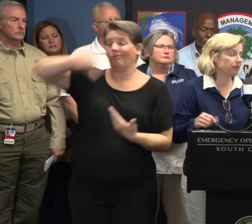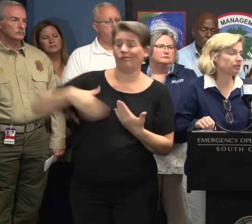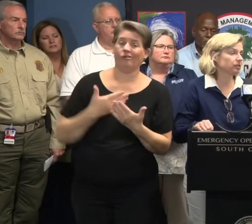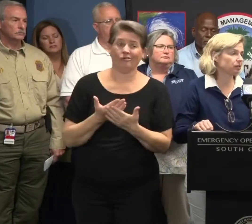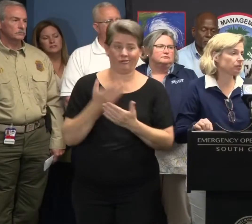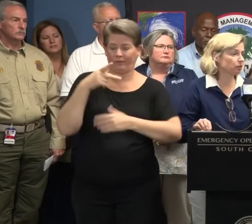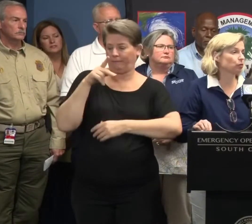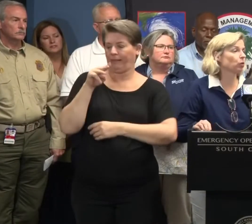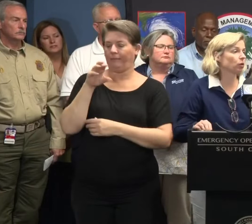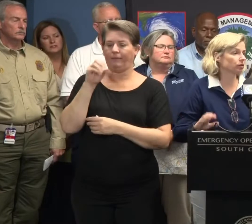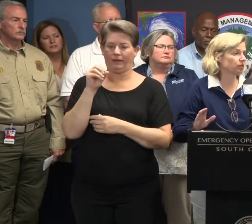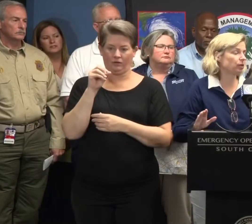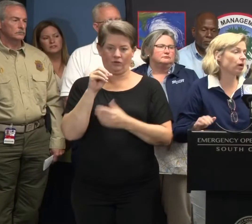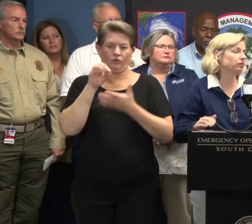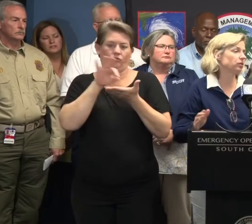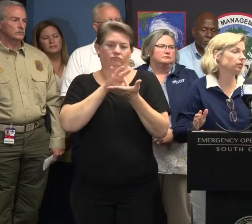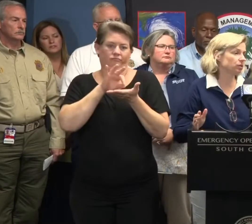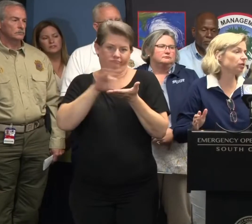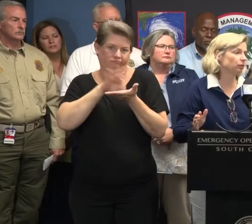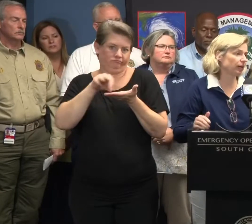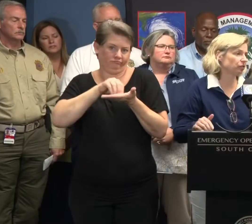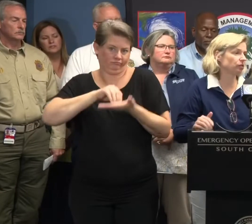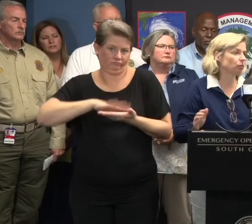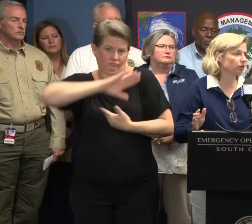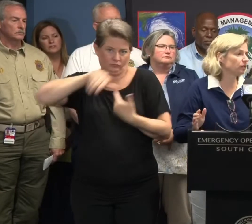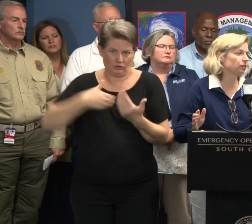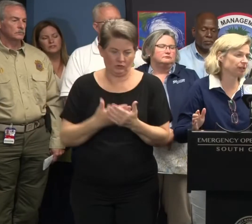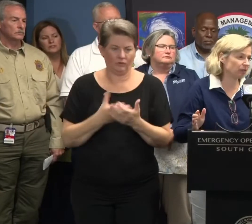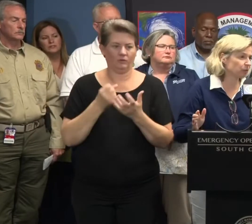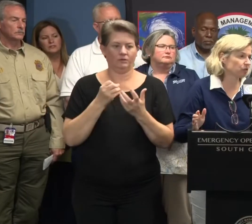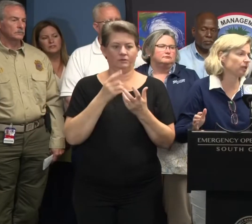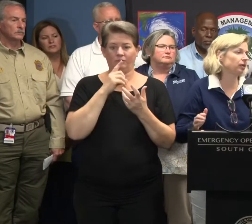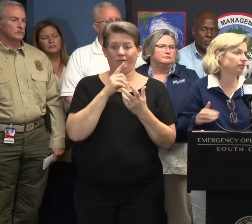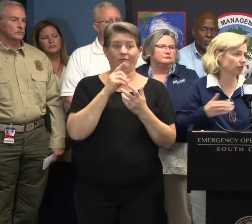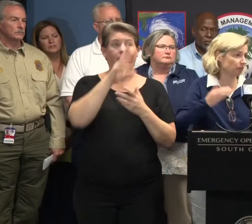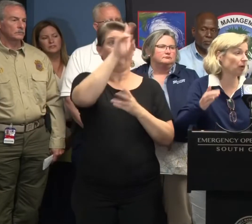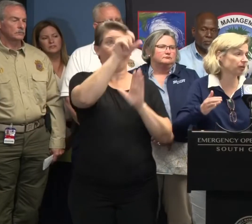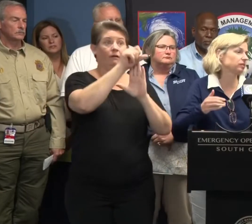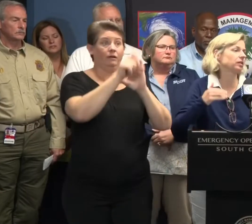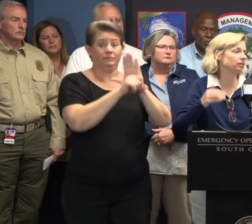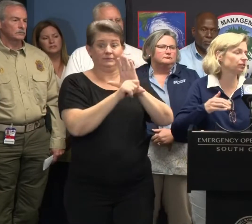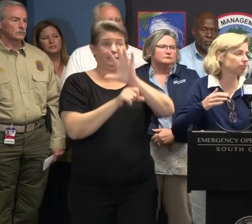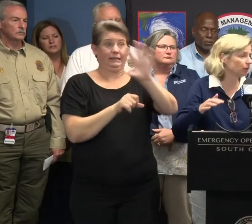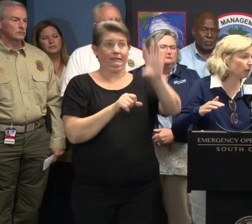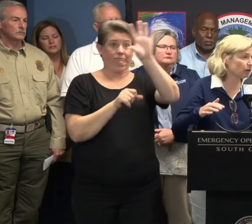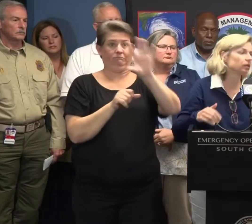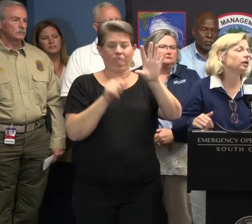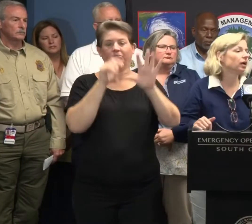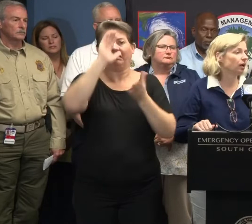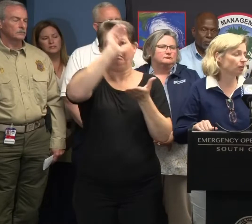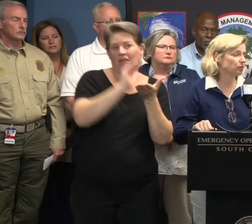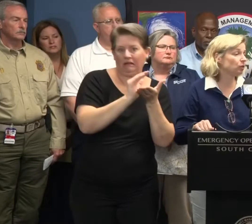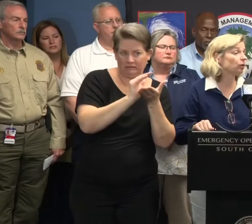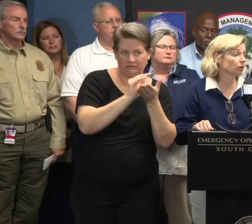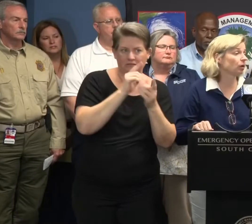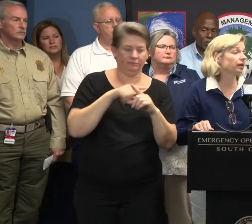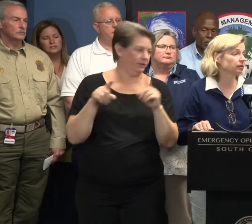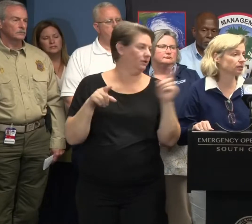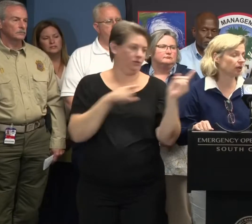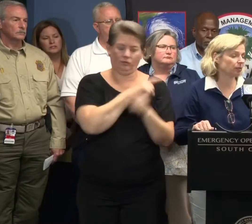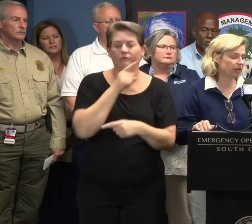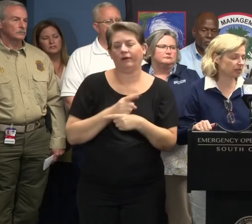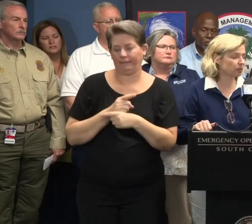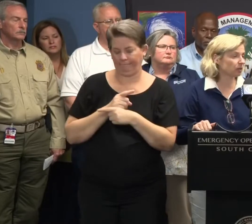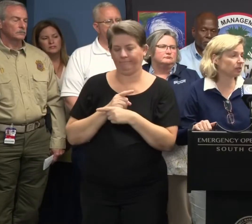the Palmetto system, does record statewide. So as you can imagine, the ones that are in the up part of the state, they're lower. You are